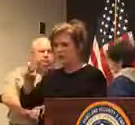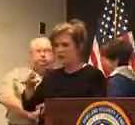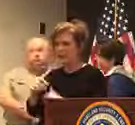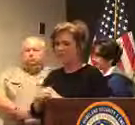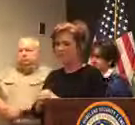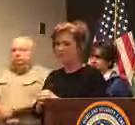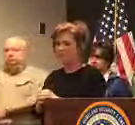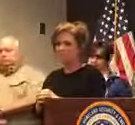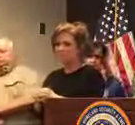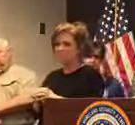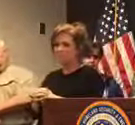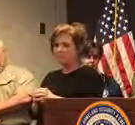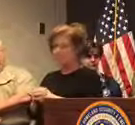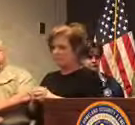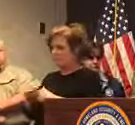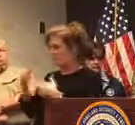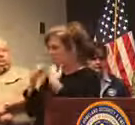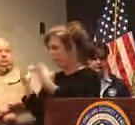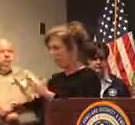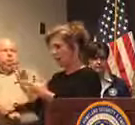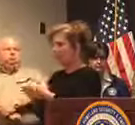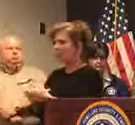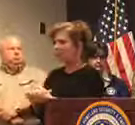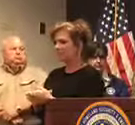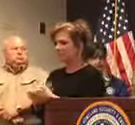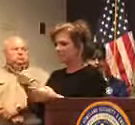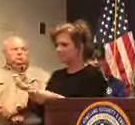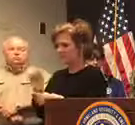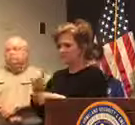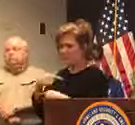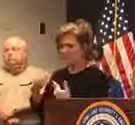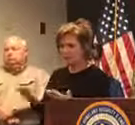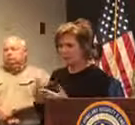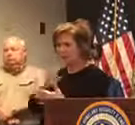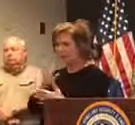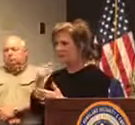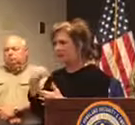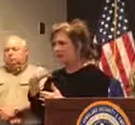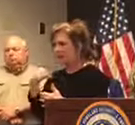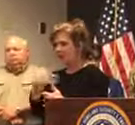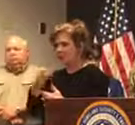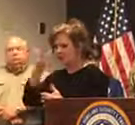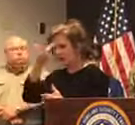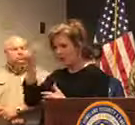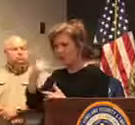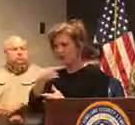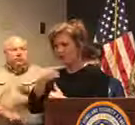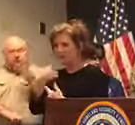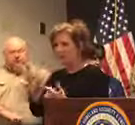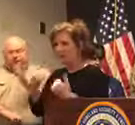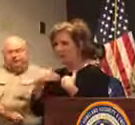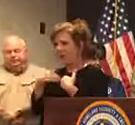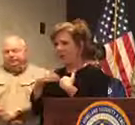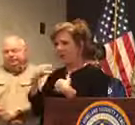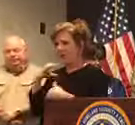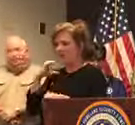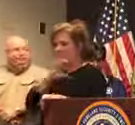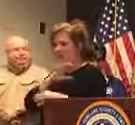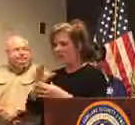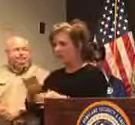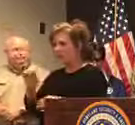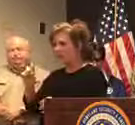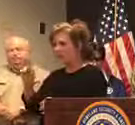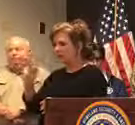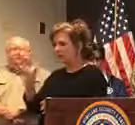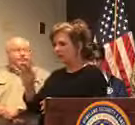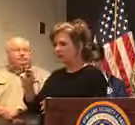Thank you. And when I was up earlier, I forgot to mention that we have Commissioner Strain here from the Department of Agriculture